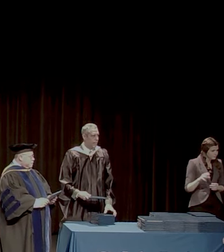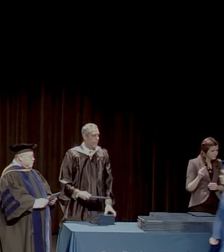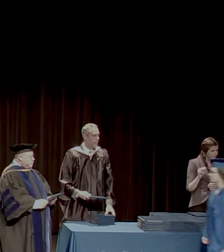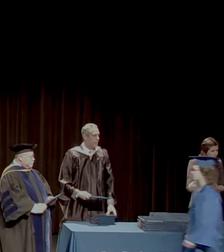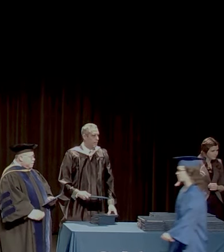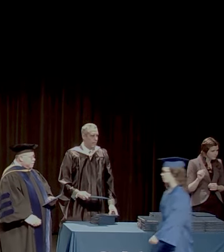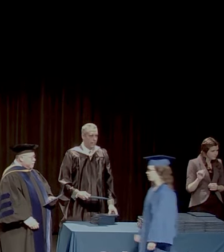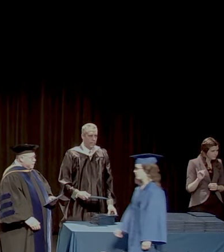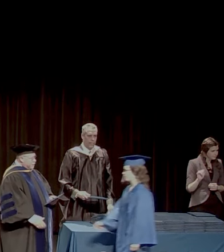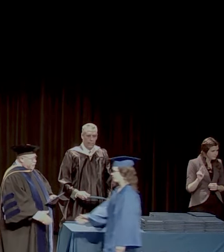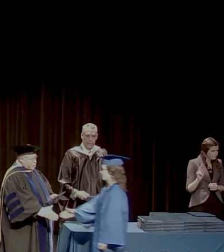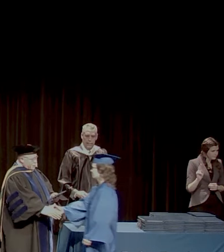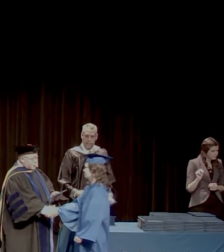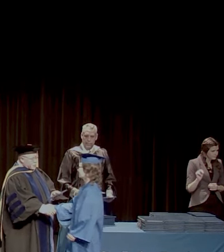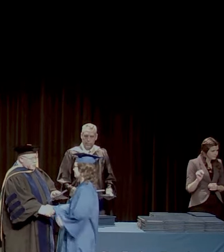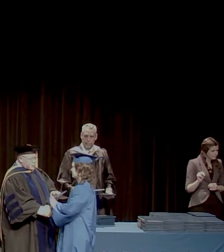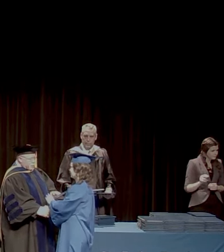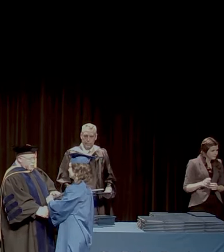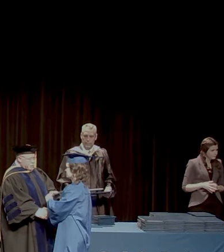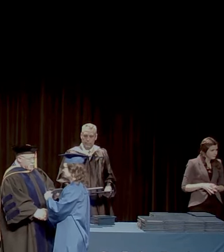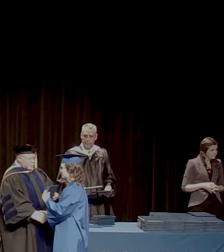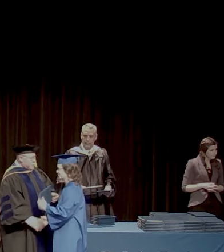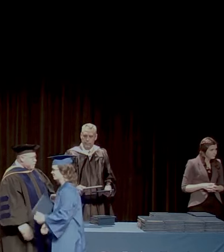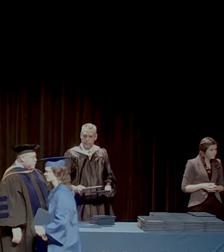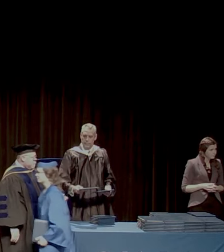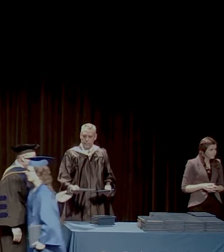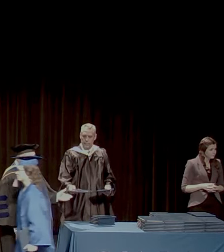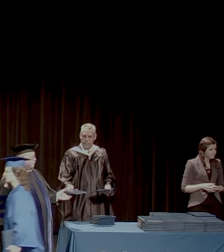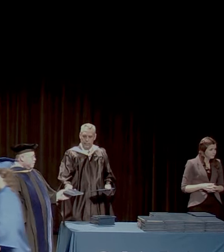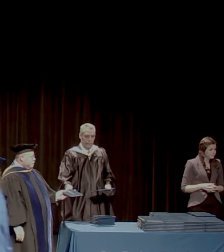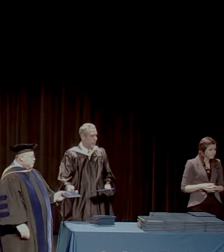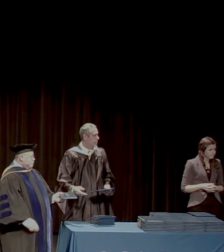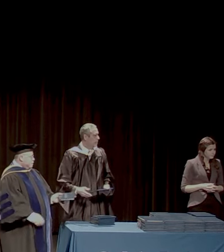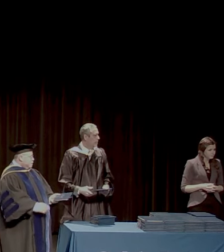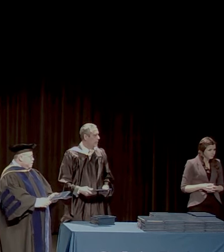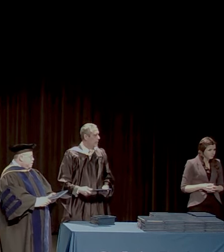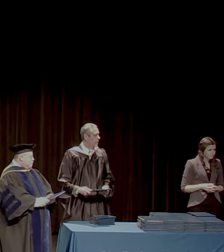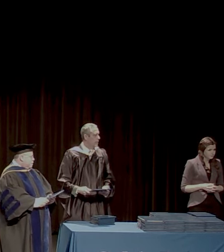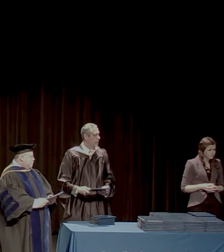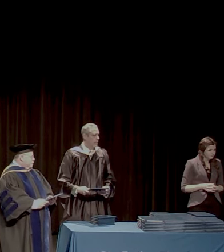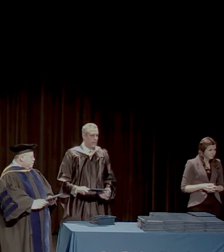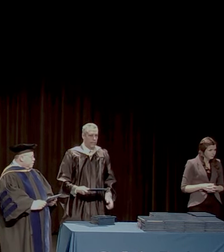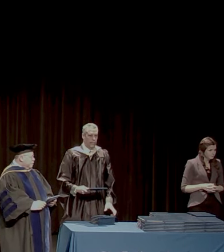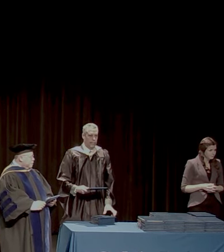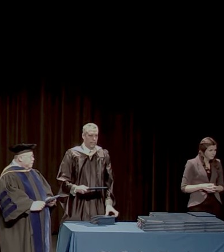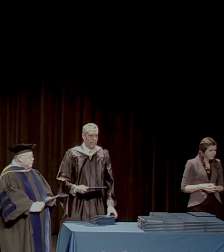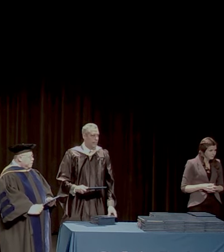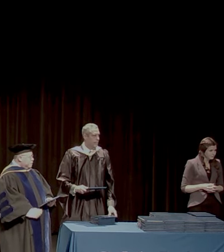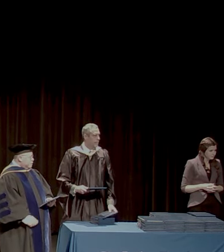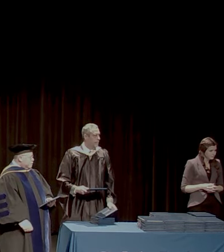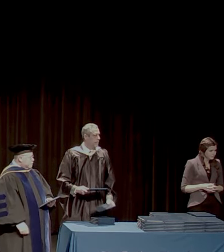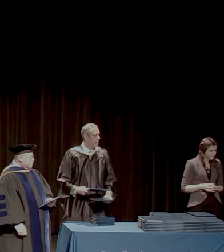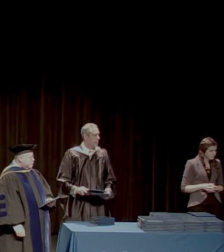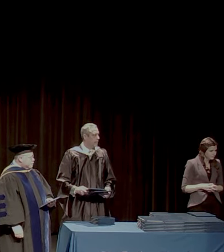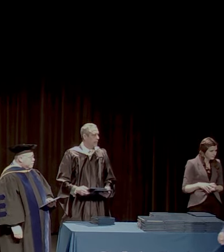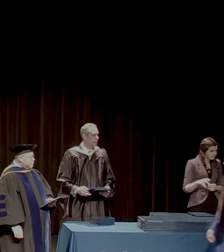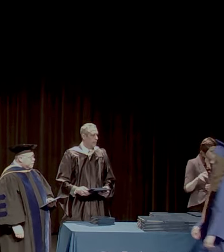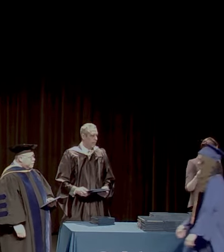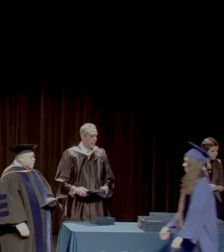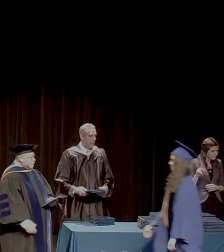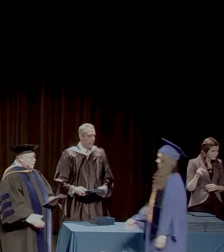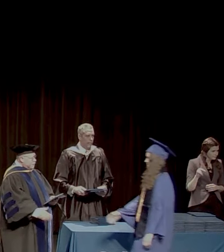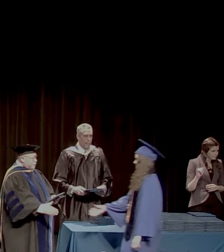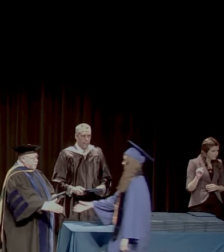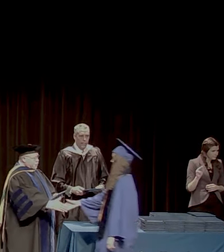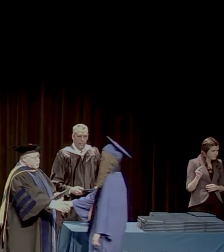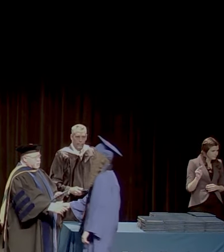Mary Nienheis, Associate in Science, Liberal Arts, Associate in Applied Science, Fitness Trainer Technician. Kendall Parker, Associate